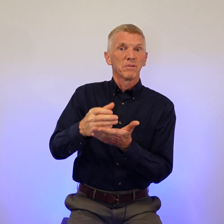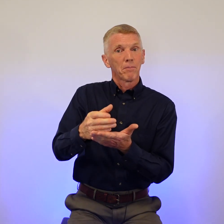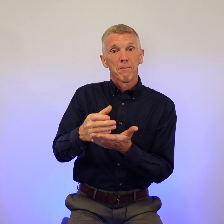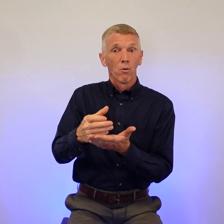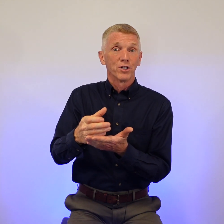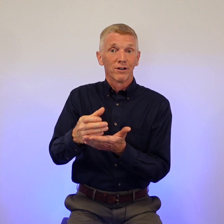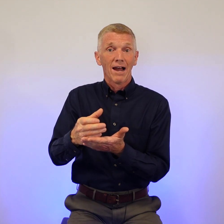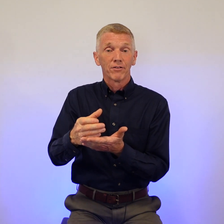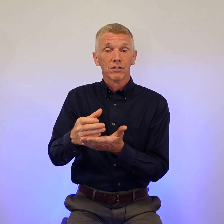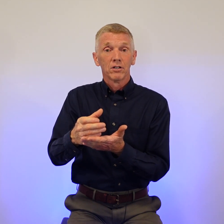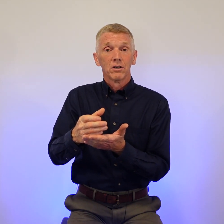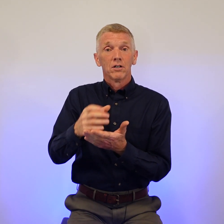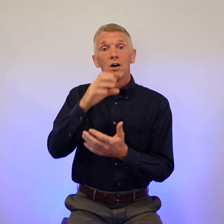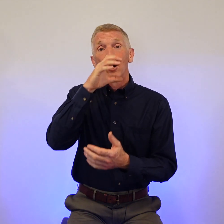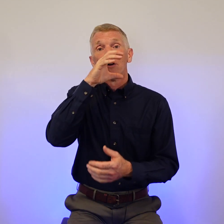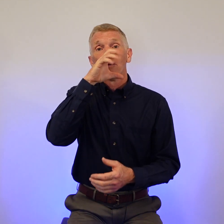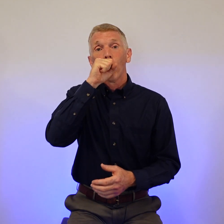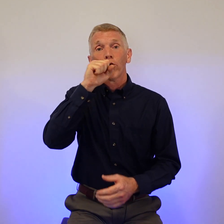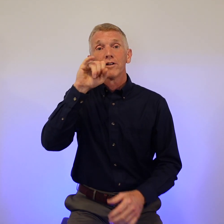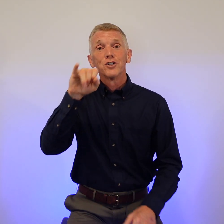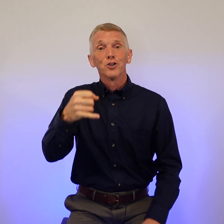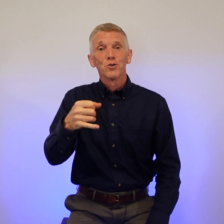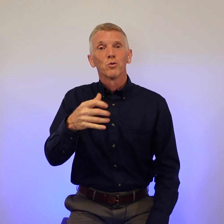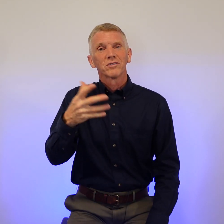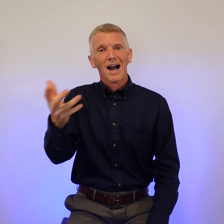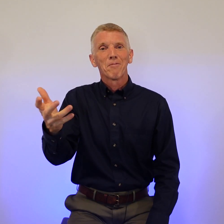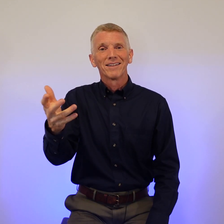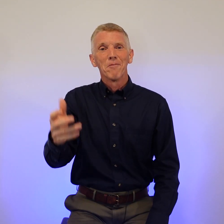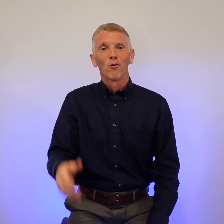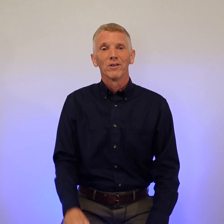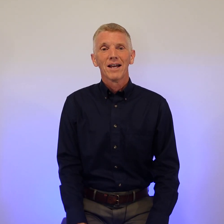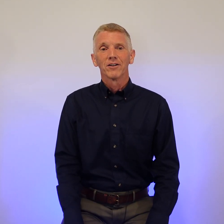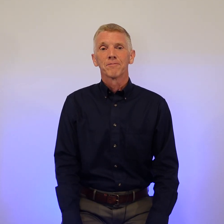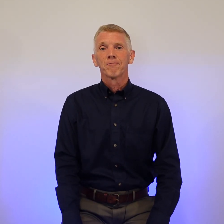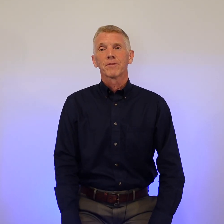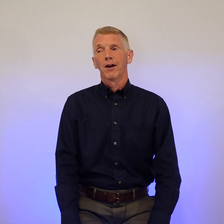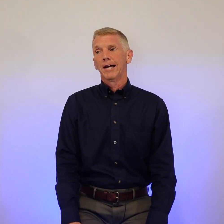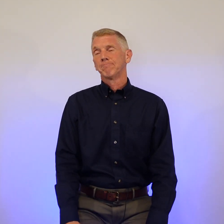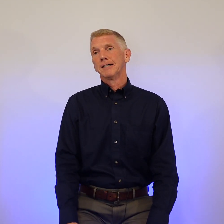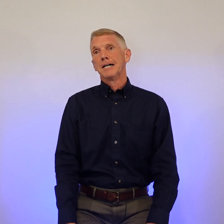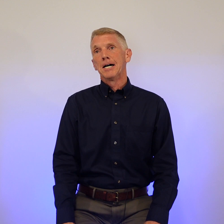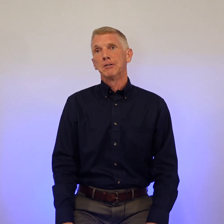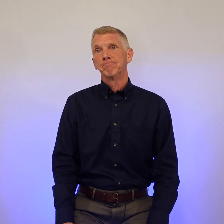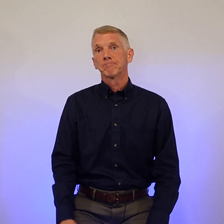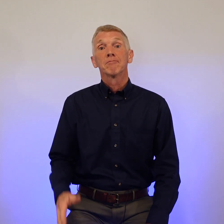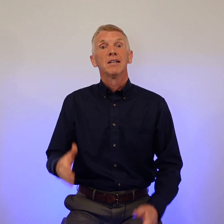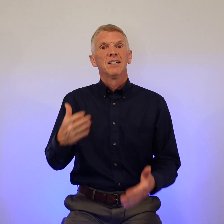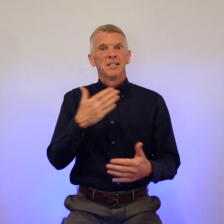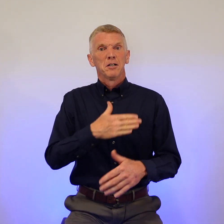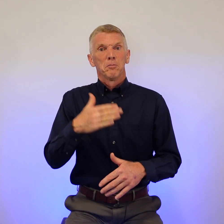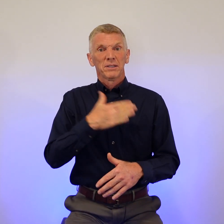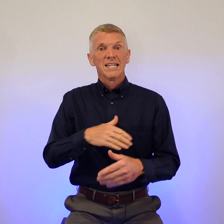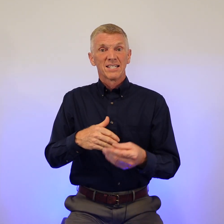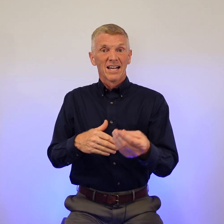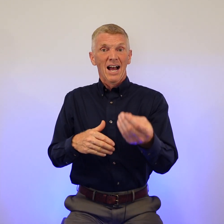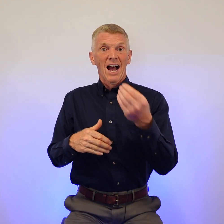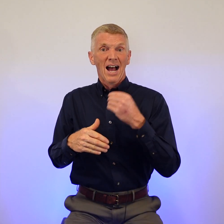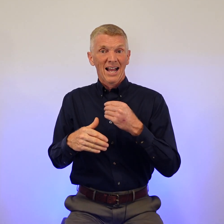depending on what you're after, of orange juice. We'll talk about that more later, all right? Please, can I